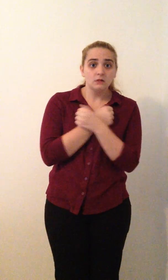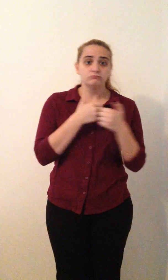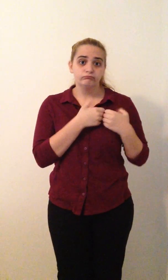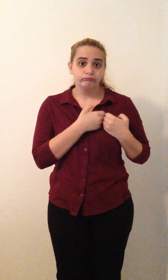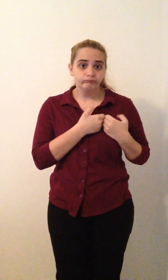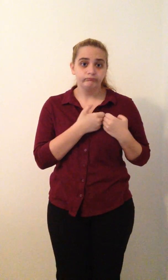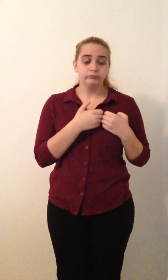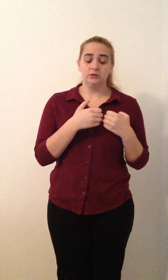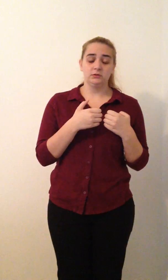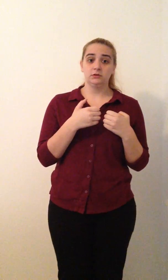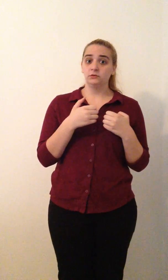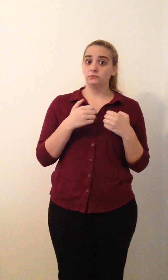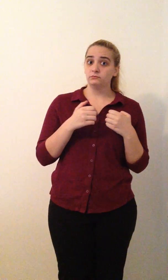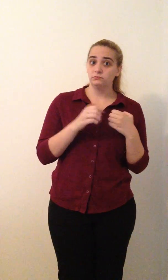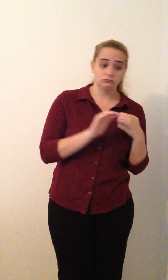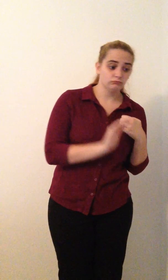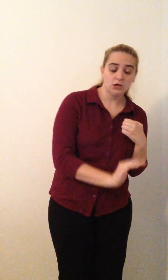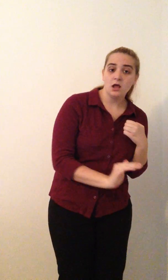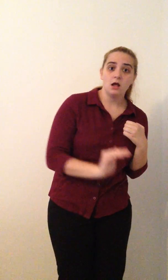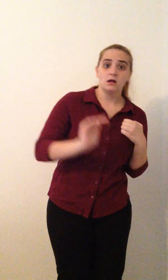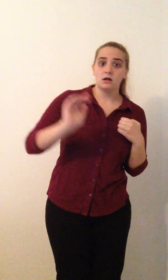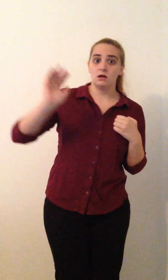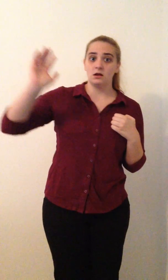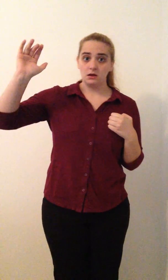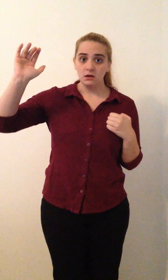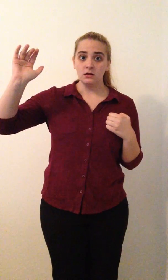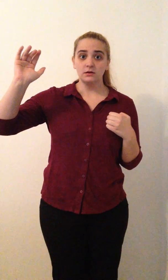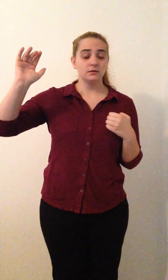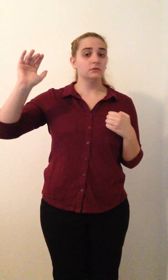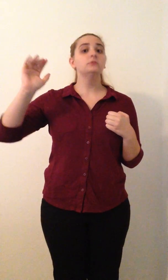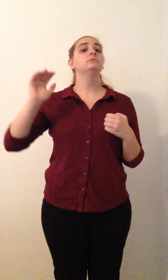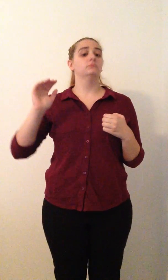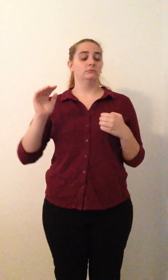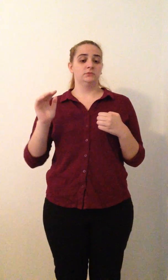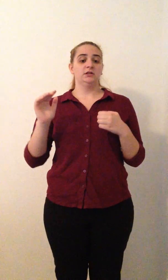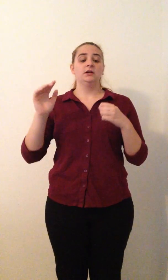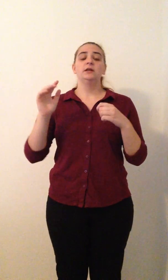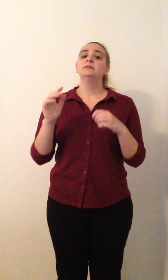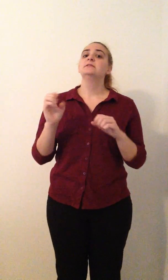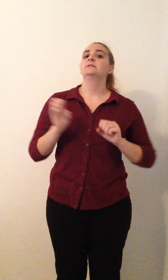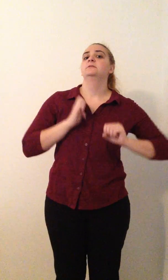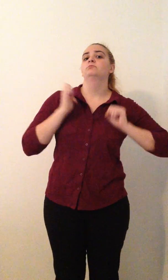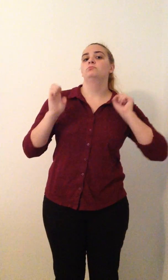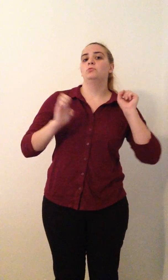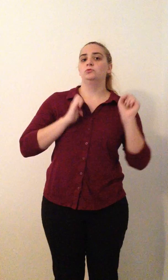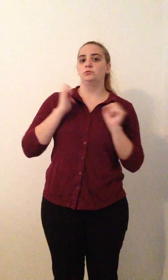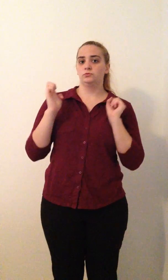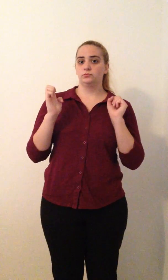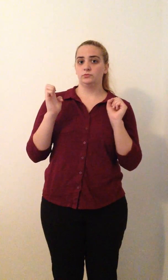children and our romantic partners is emotional